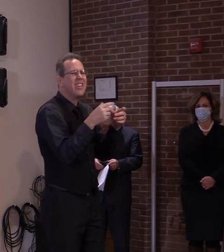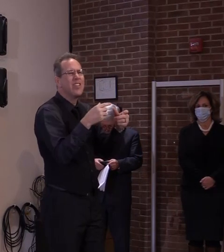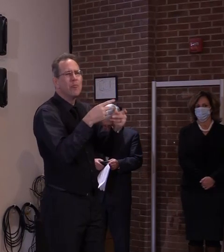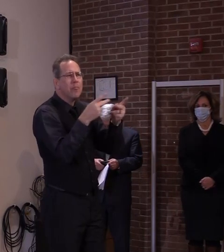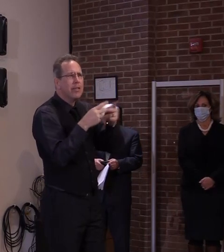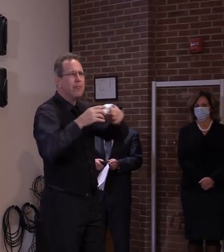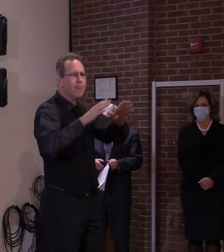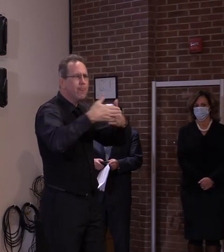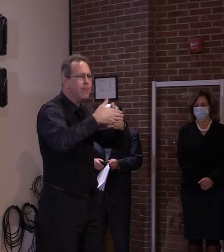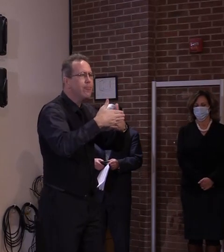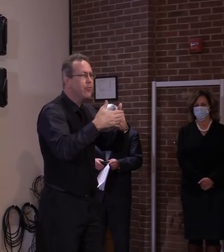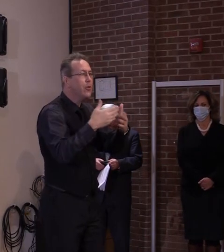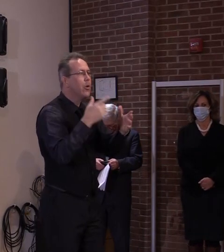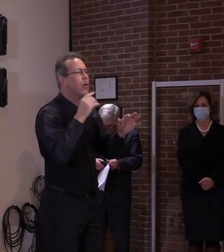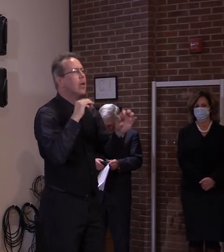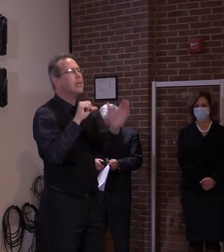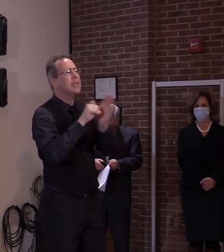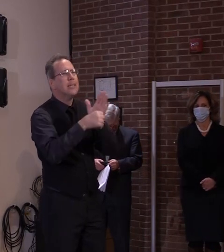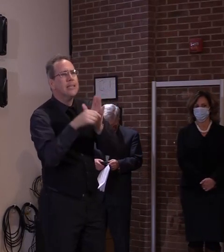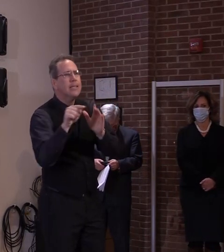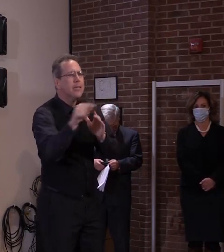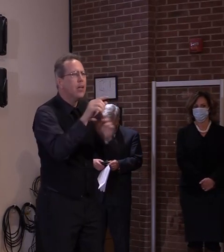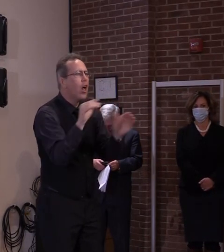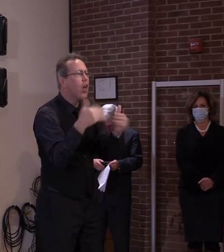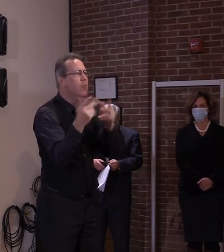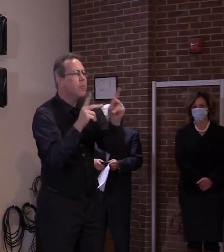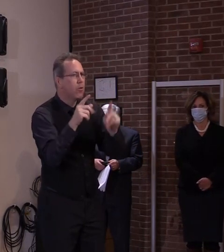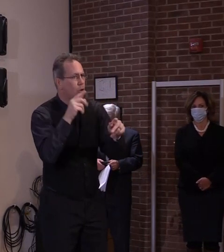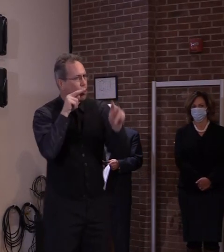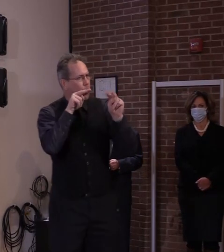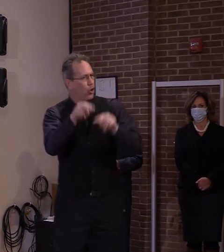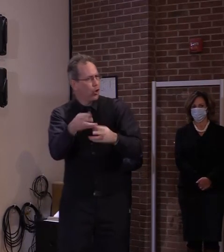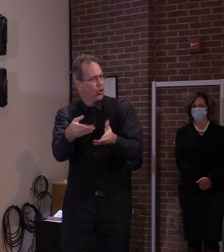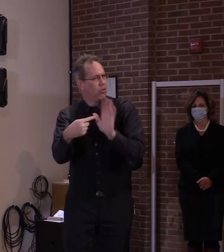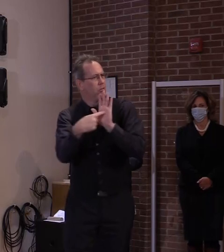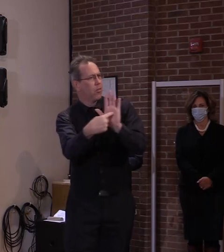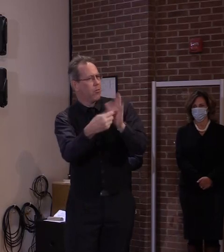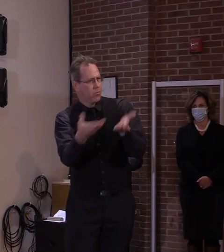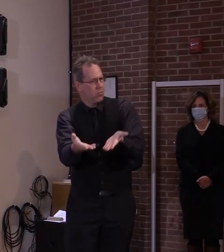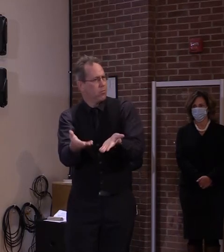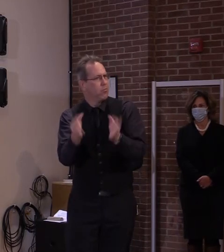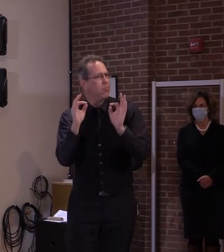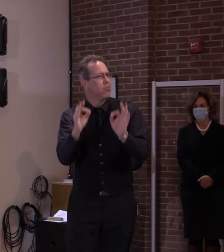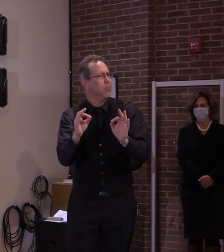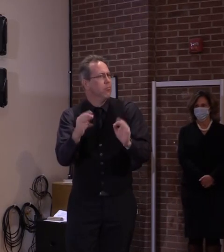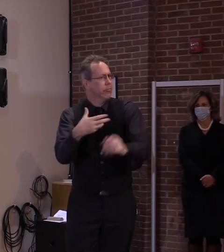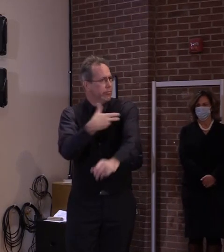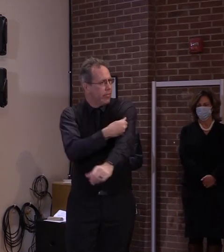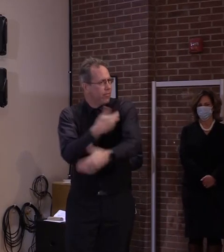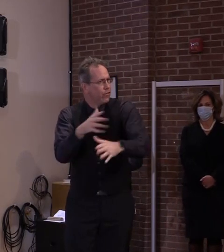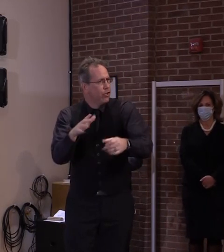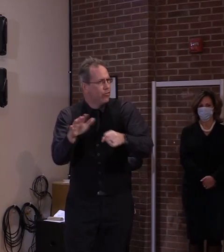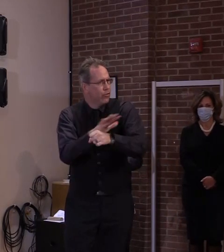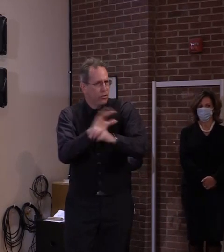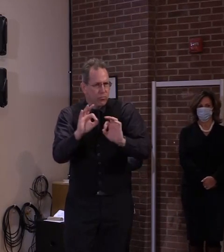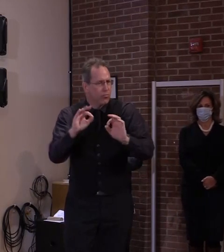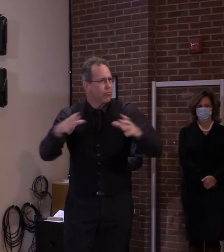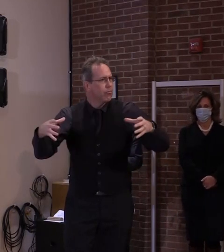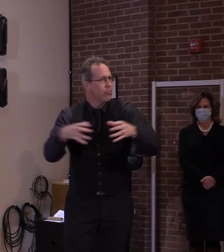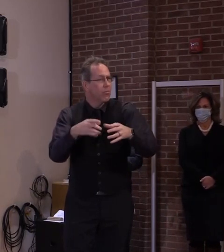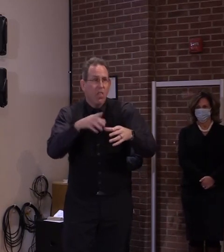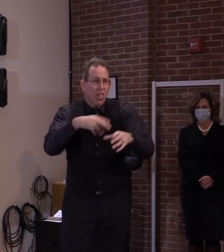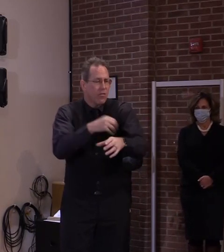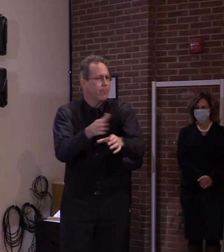would consider, and again, trying to encourage that population from 21